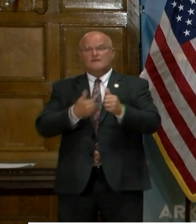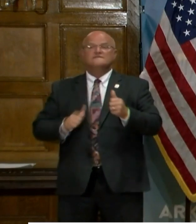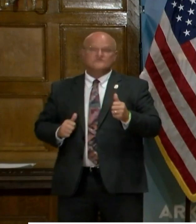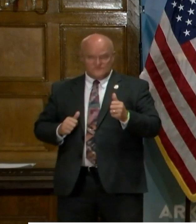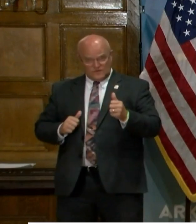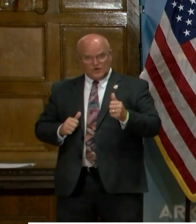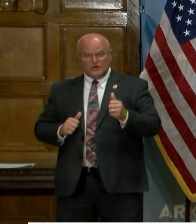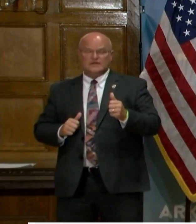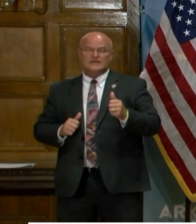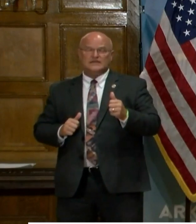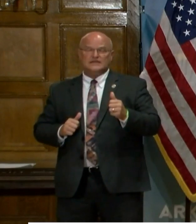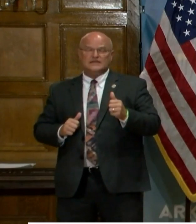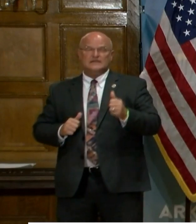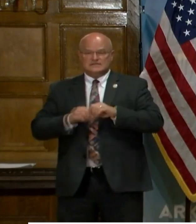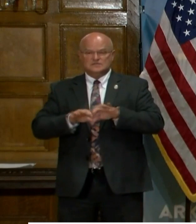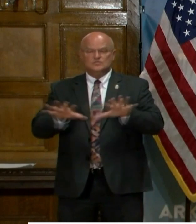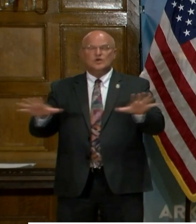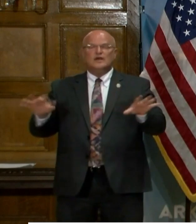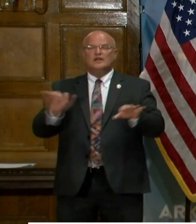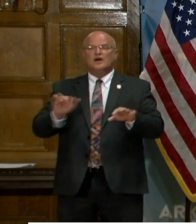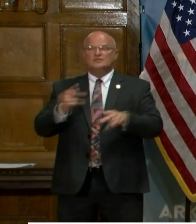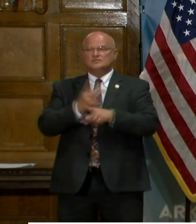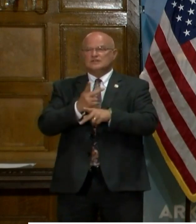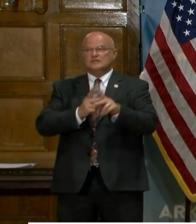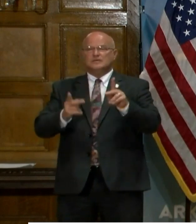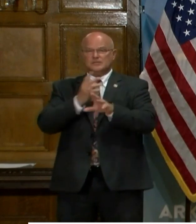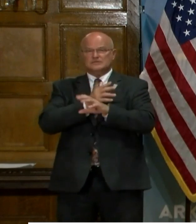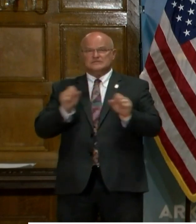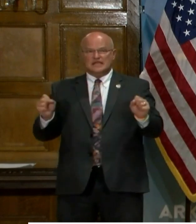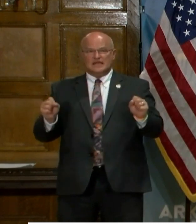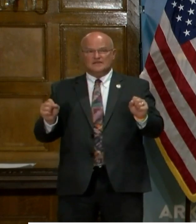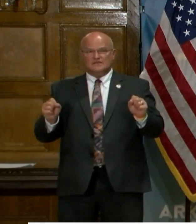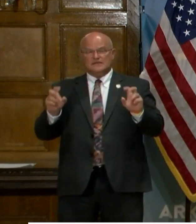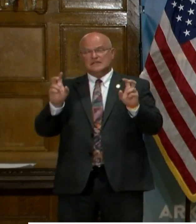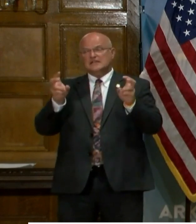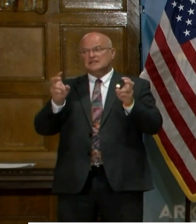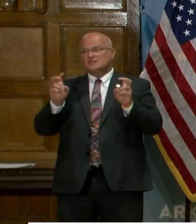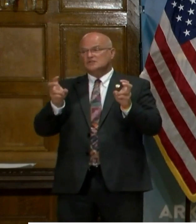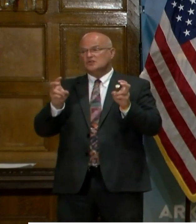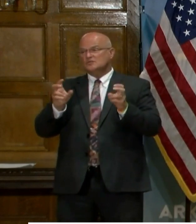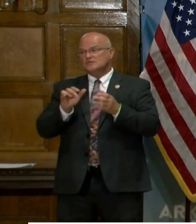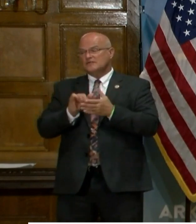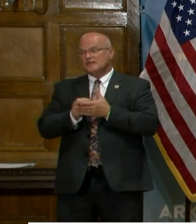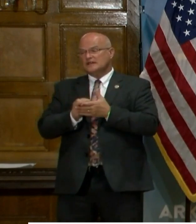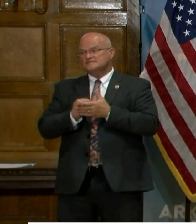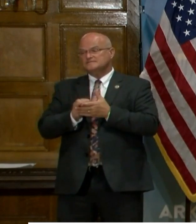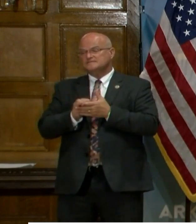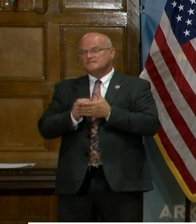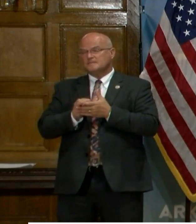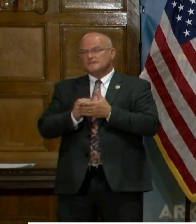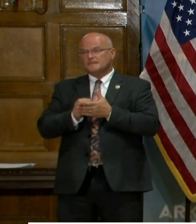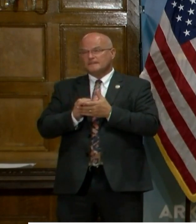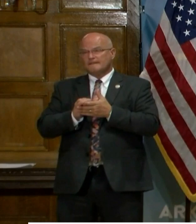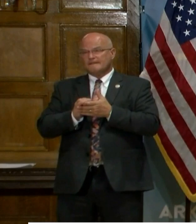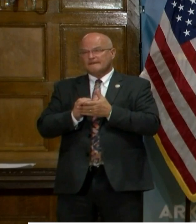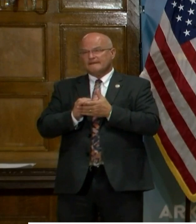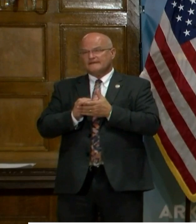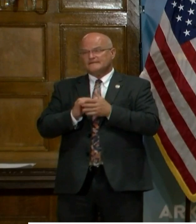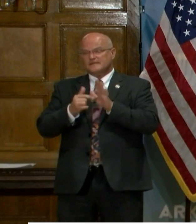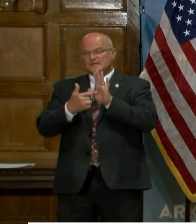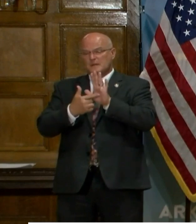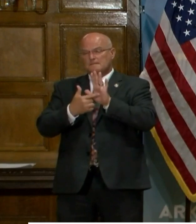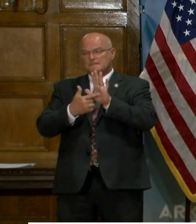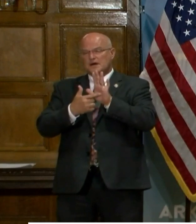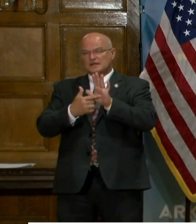avoid spread and also keep people safe. In terms of the